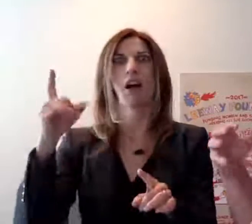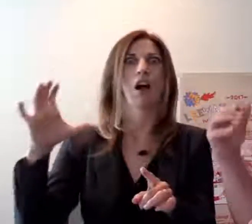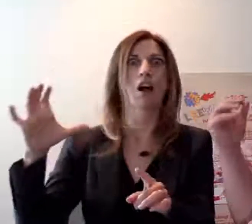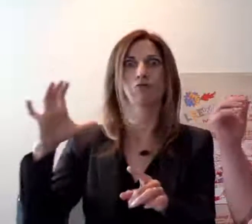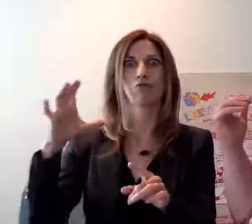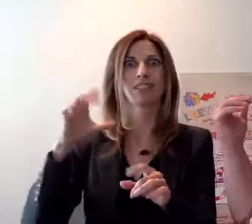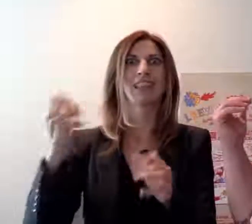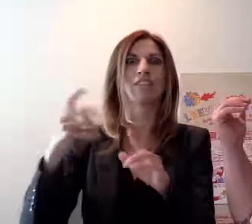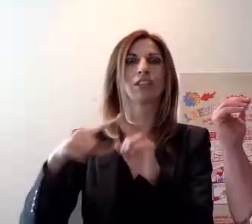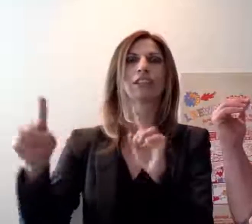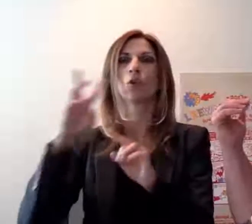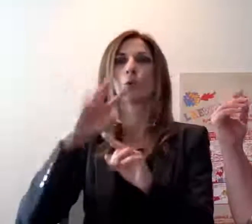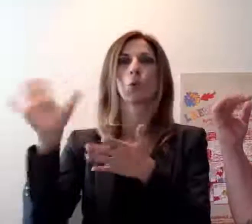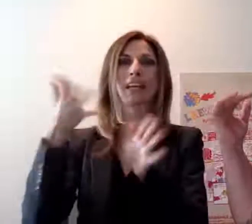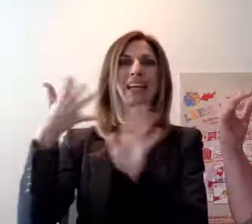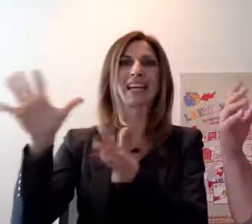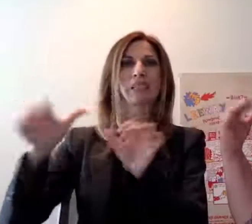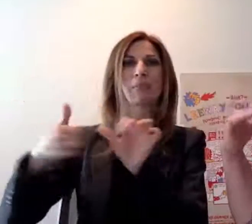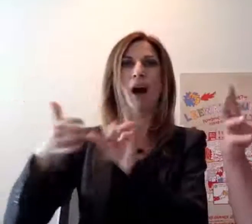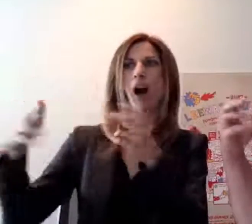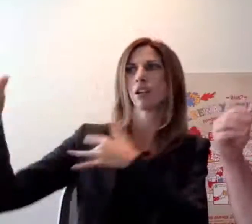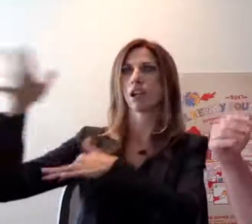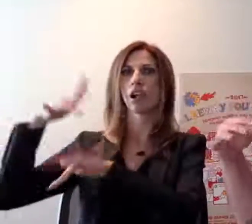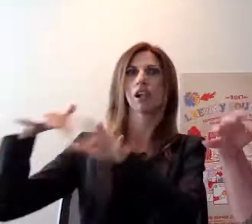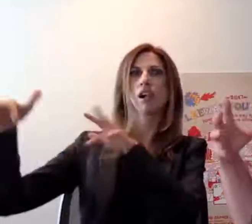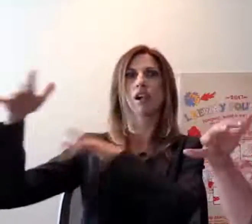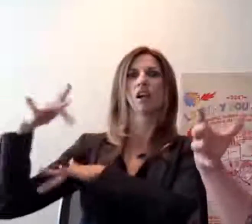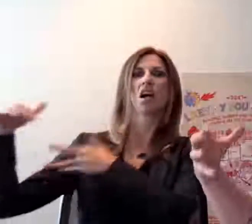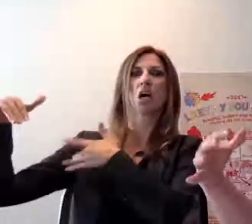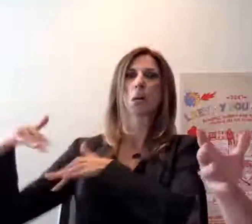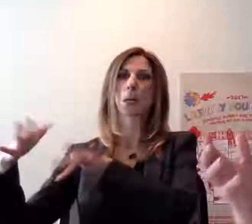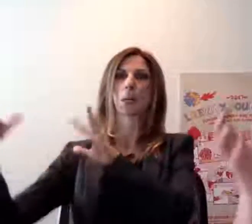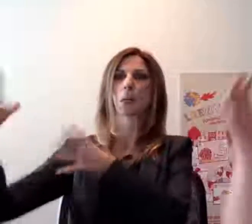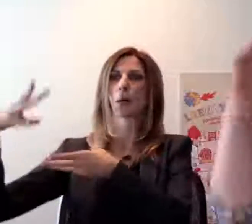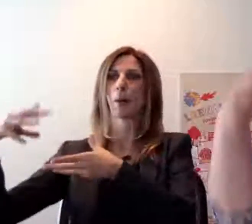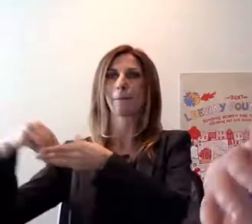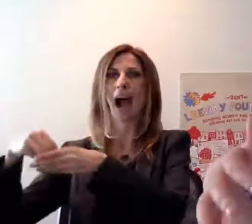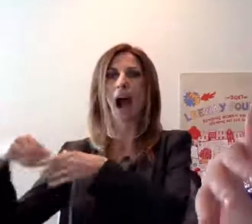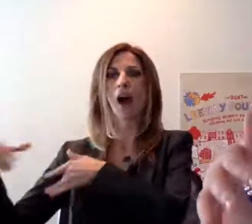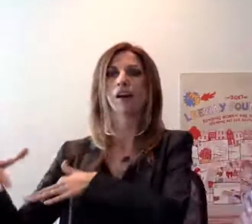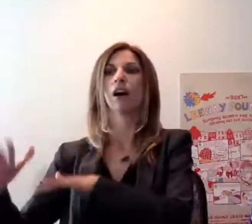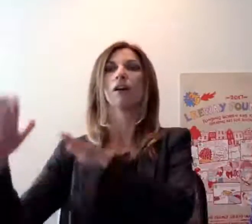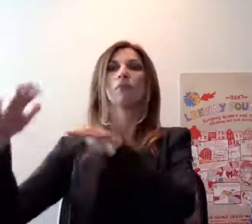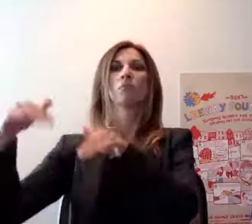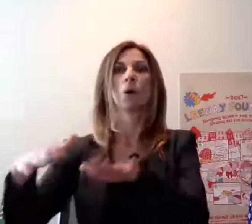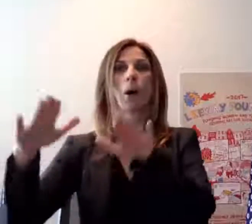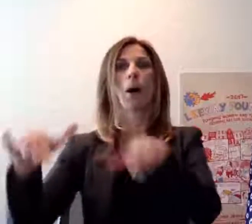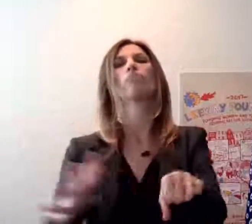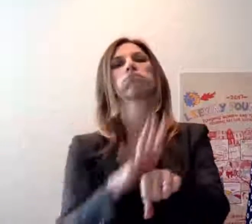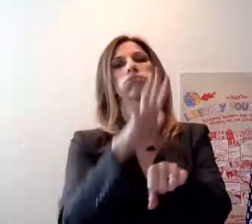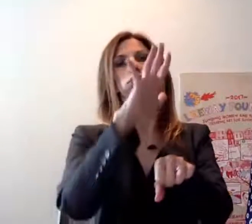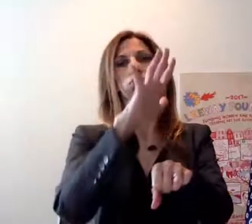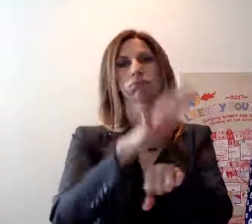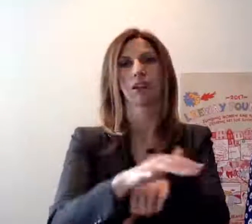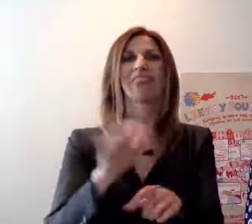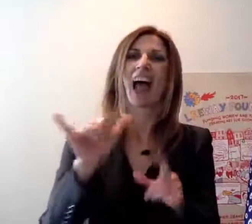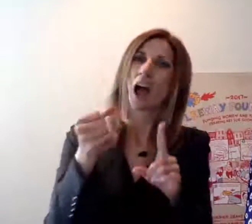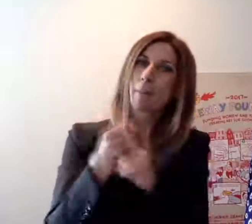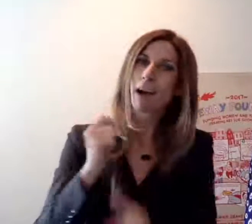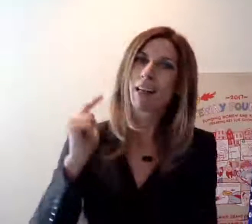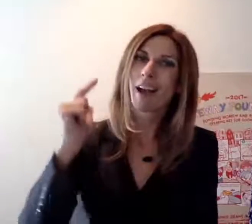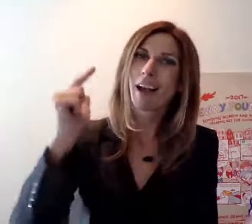of currents behind it that had to form and combine together to make that impact happen.